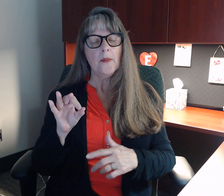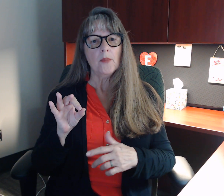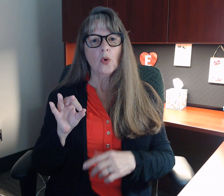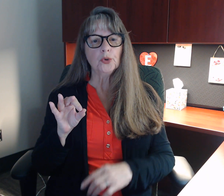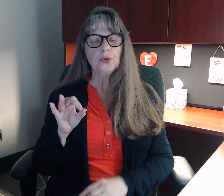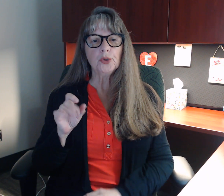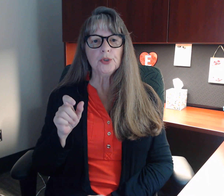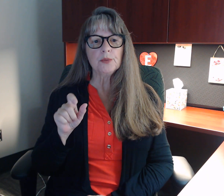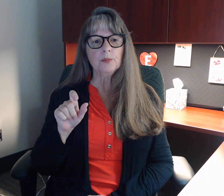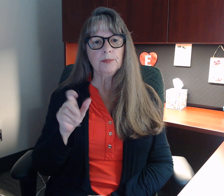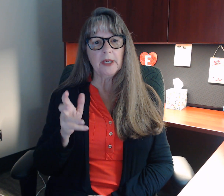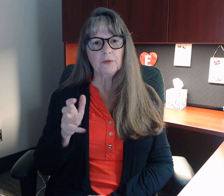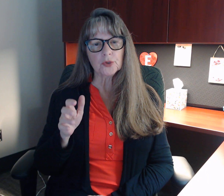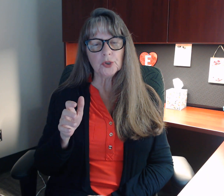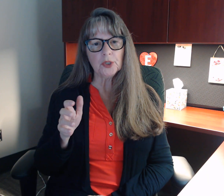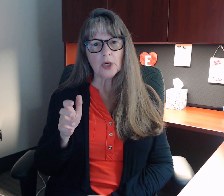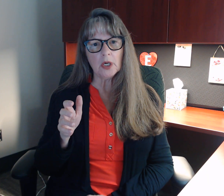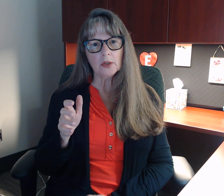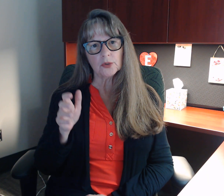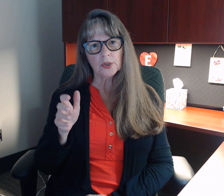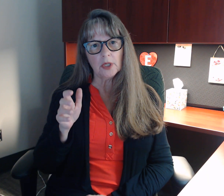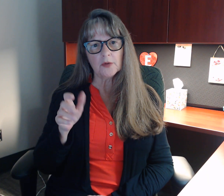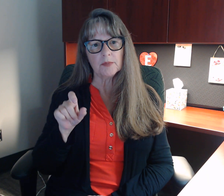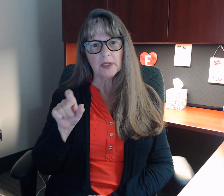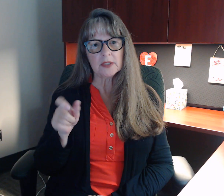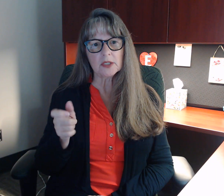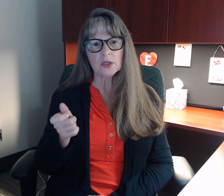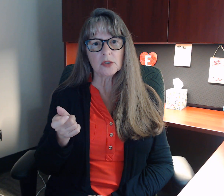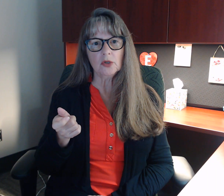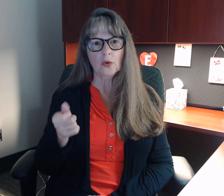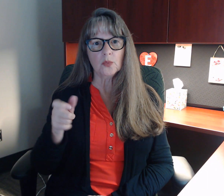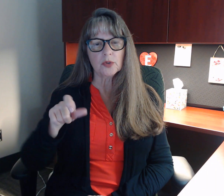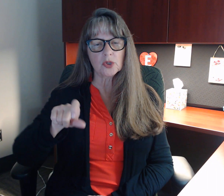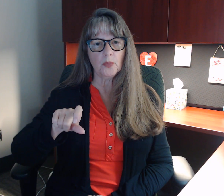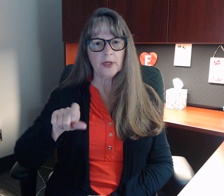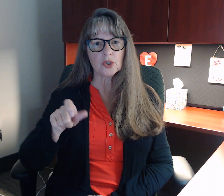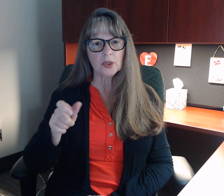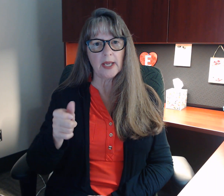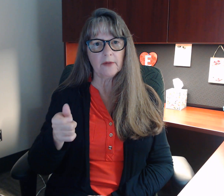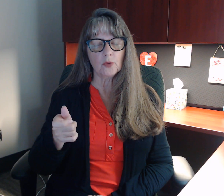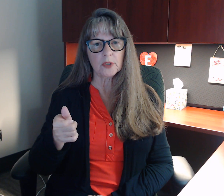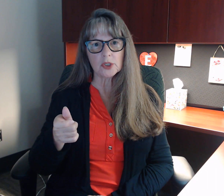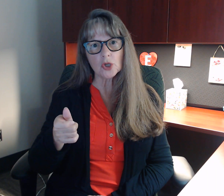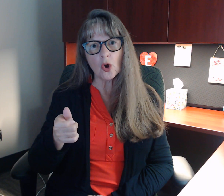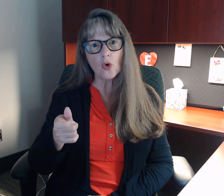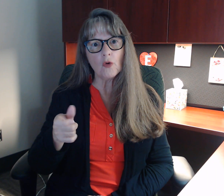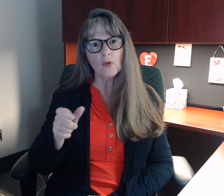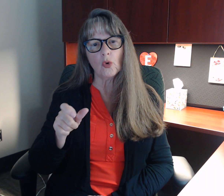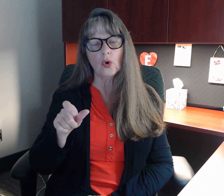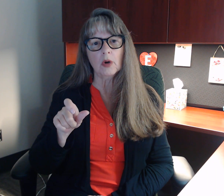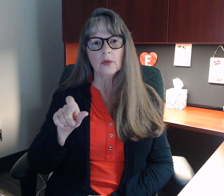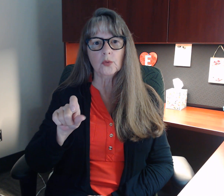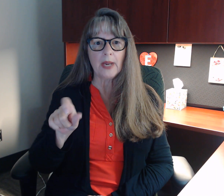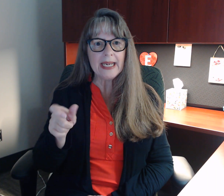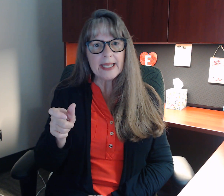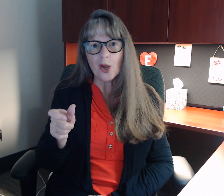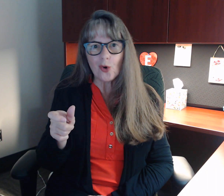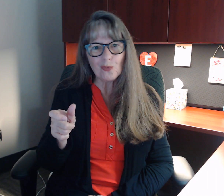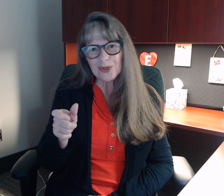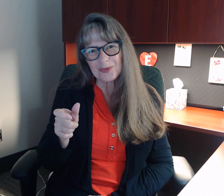Or you could, but if you're turning on or turning off something, because this is, the switch, like for a stove or the radio, which we